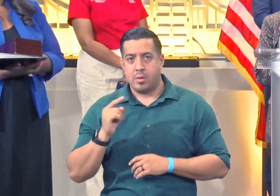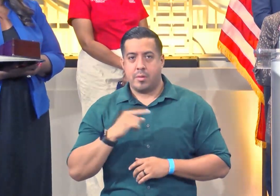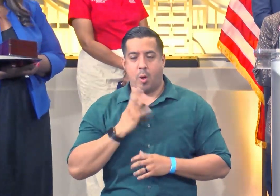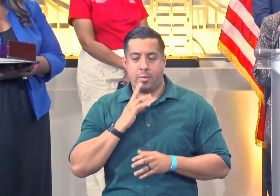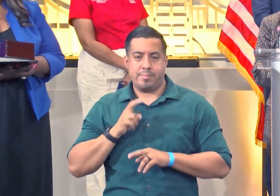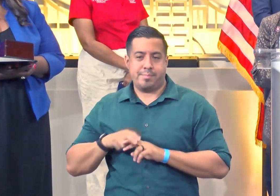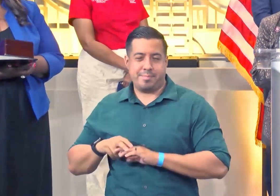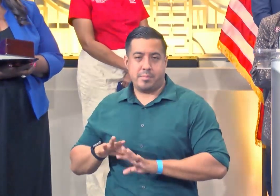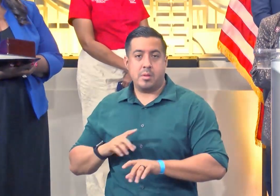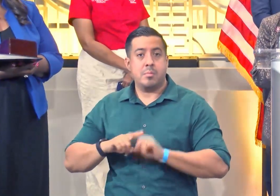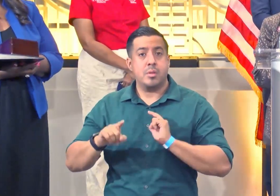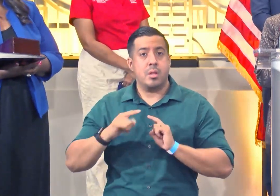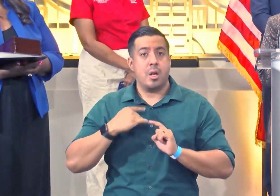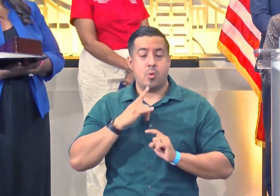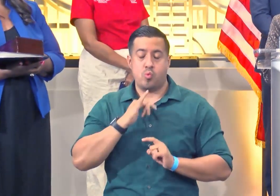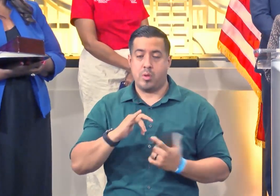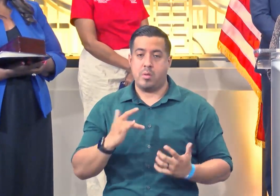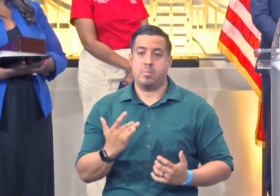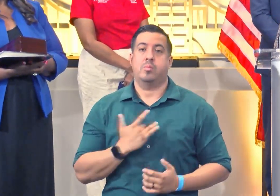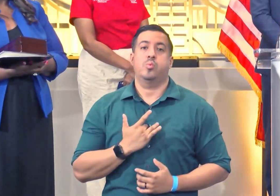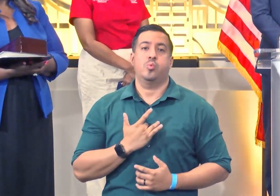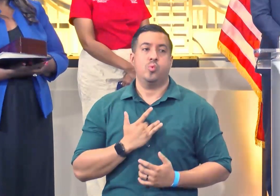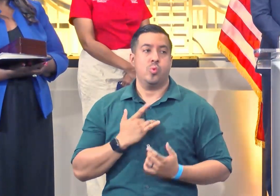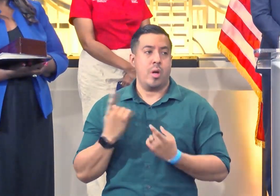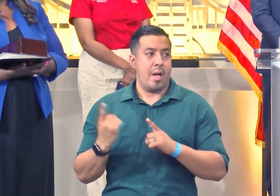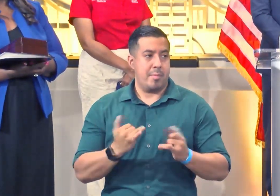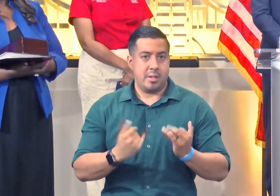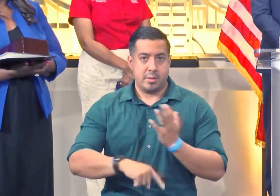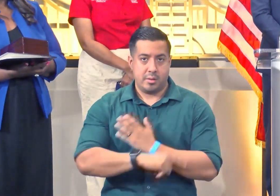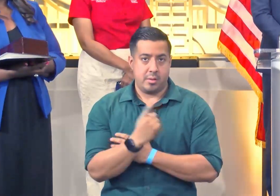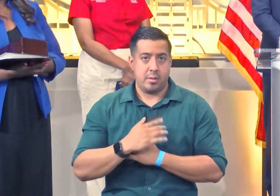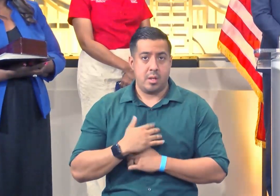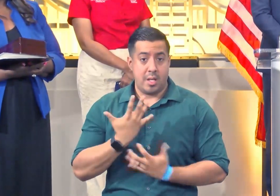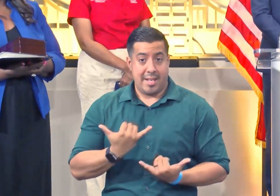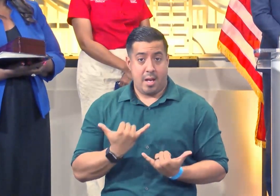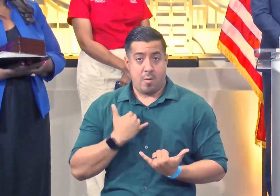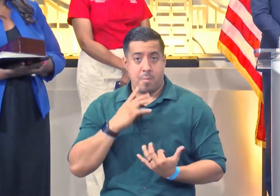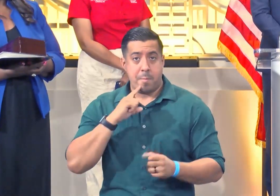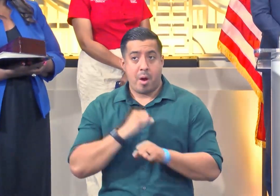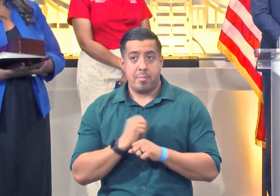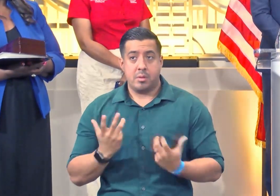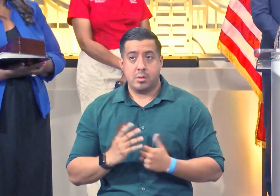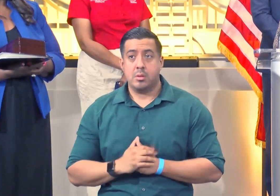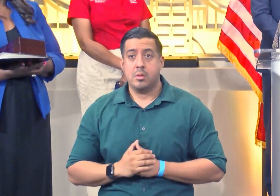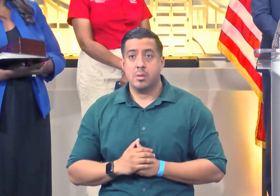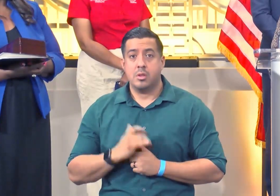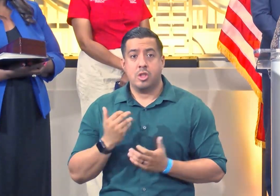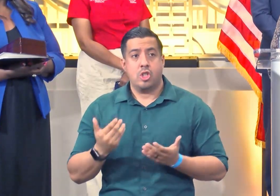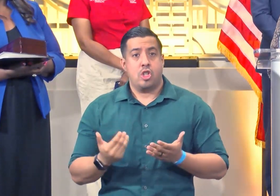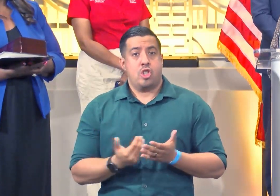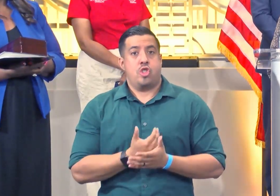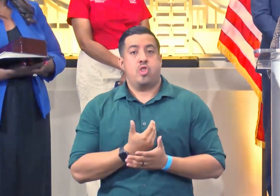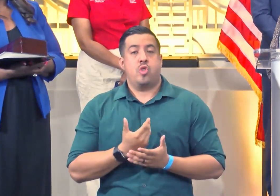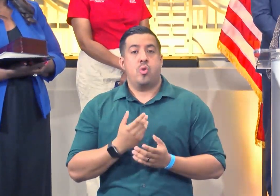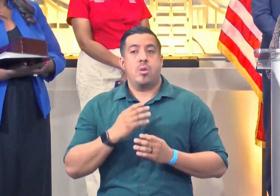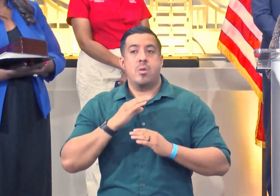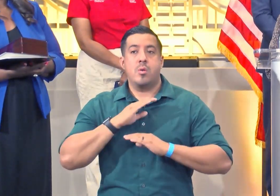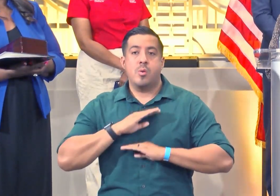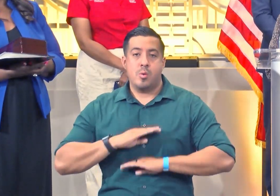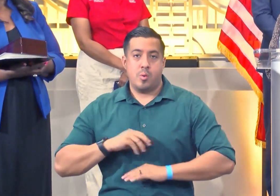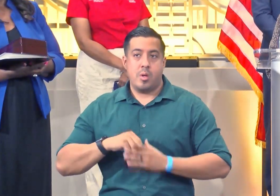But I'm really moved by what we're doing this morning. And let me make a promise. There's a new breath of fresh air in